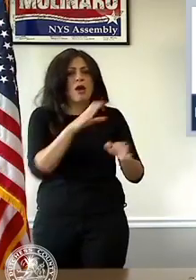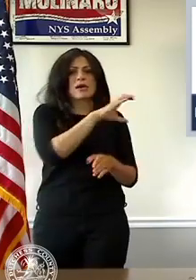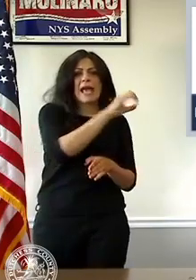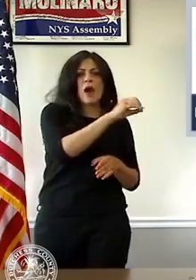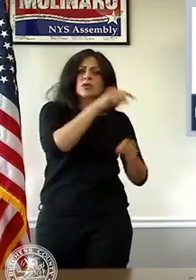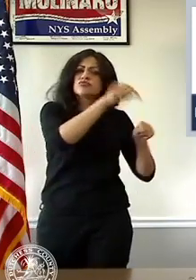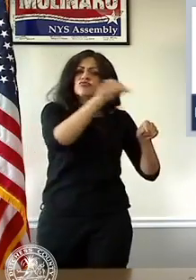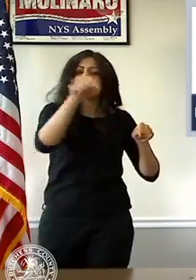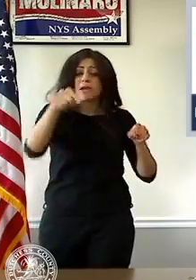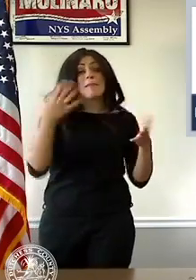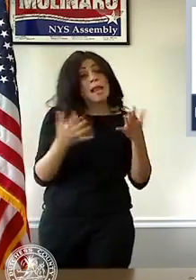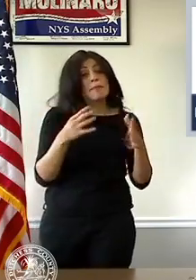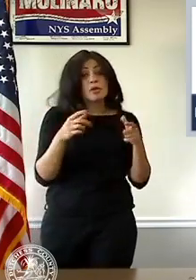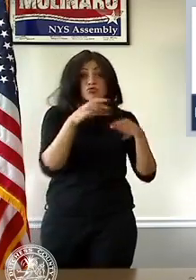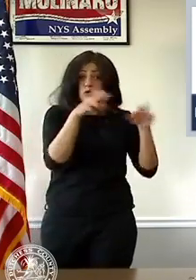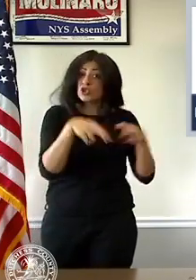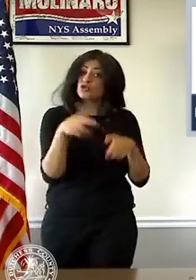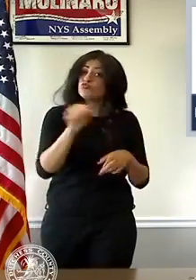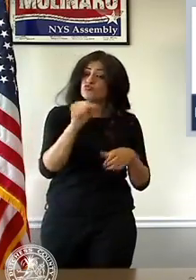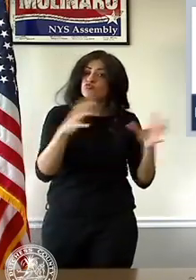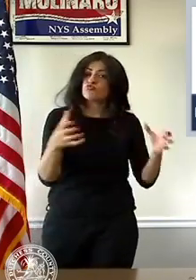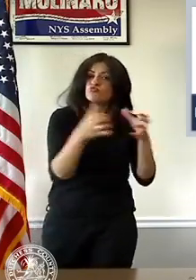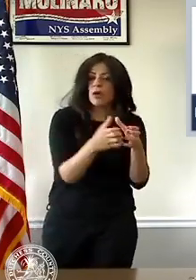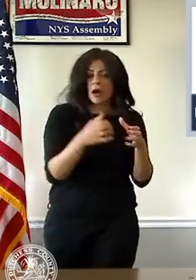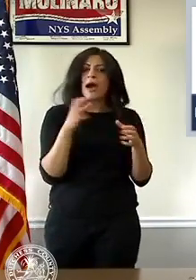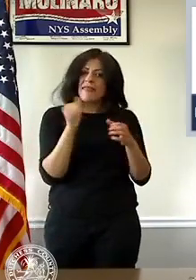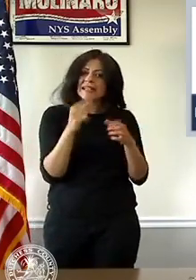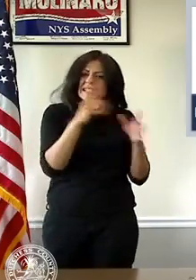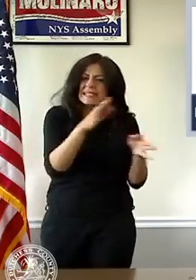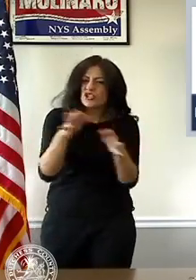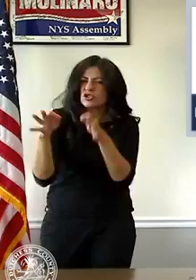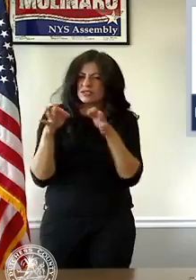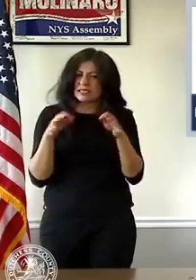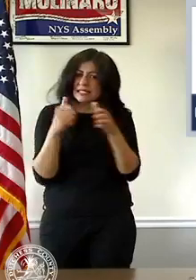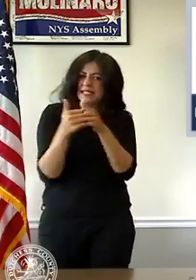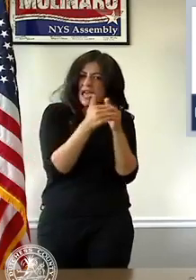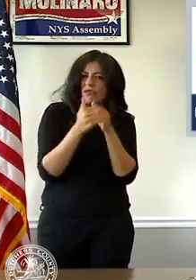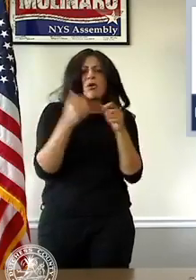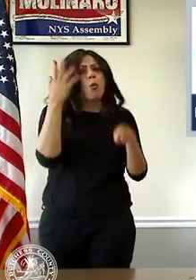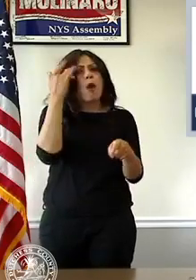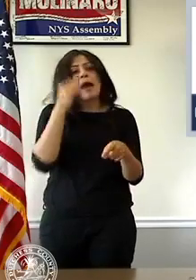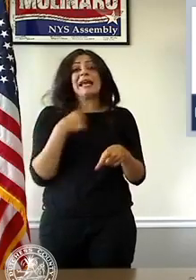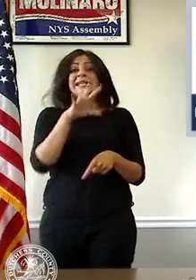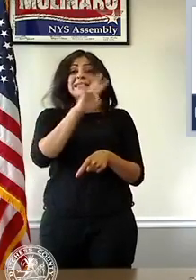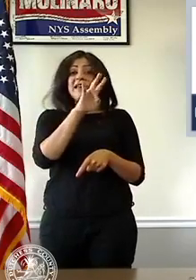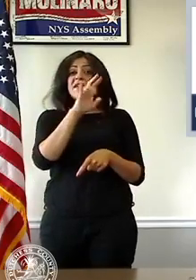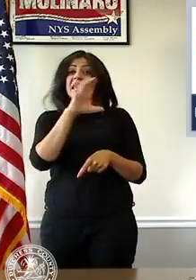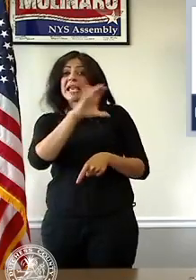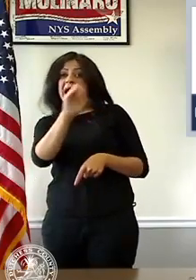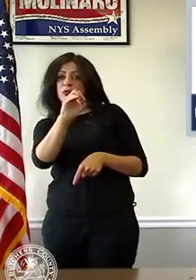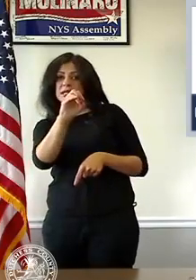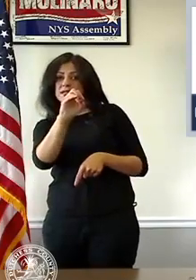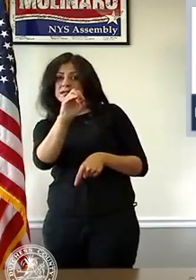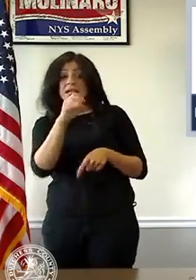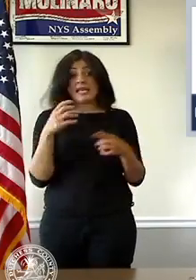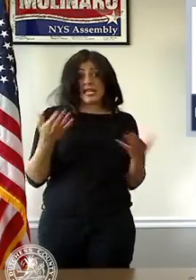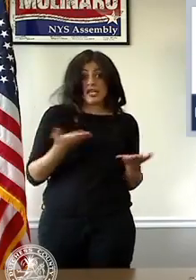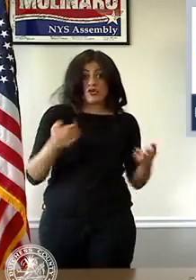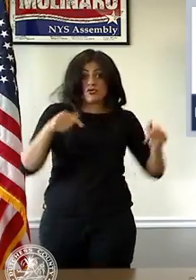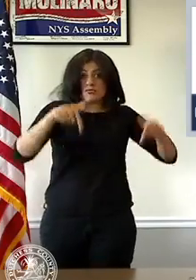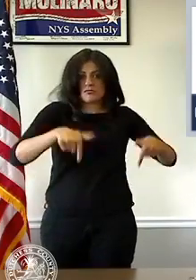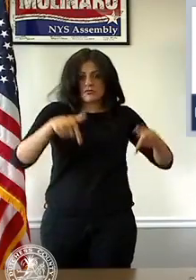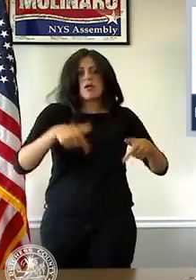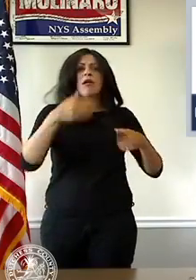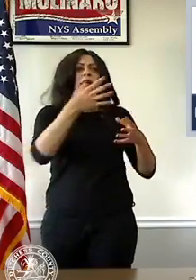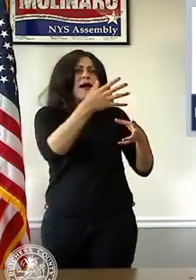region, to make decisions together, because the 7 counties locally here would make decisions based on the data review that